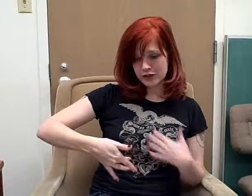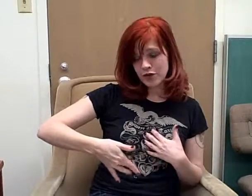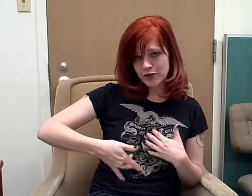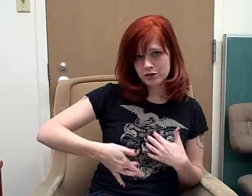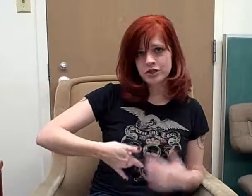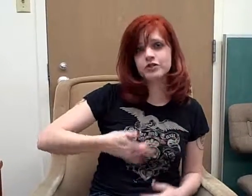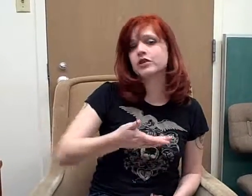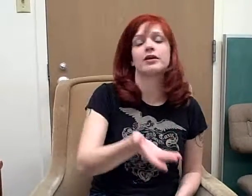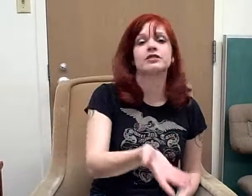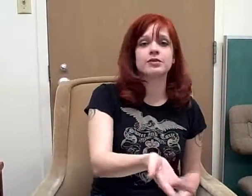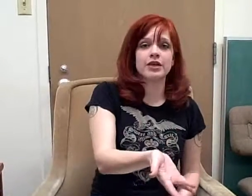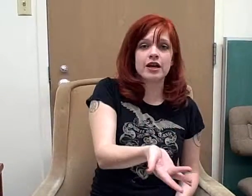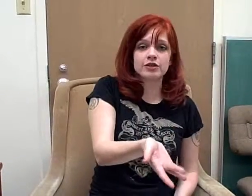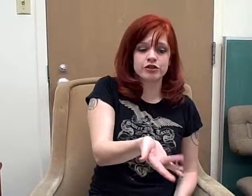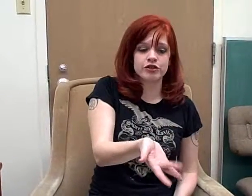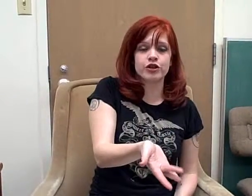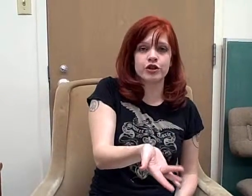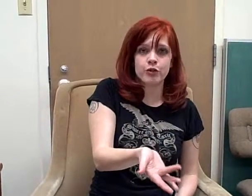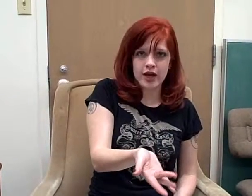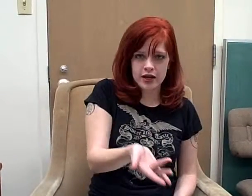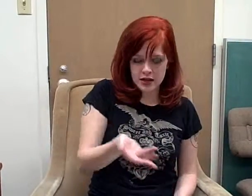yourself masturbation, if you're talking about somebody else, you can turn it away.